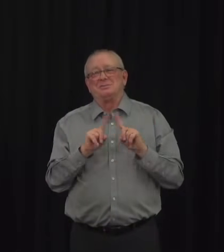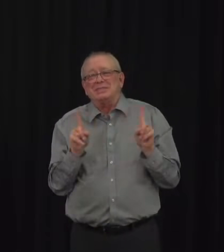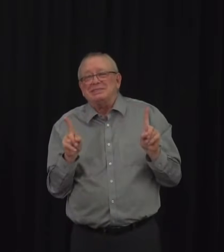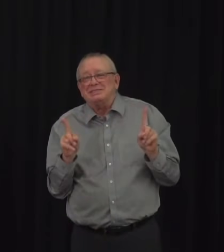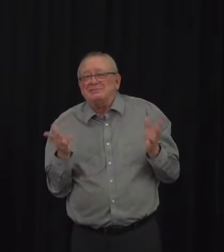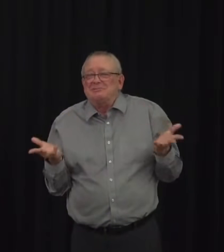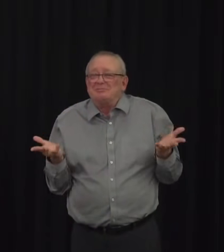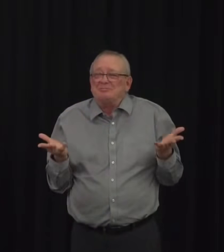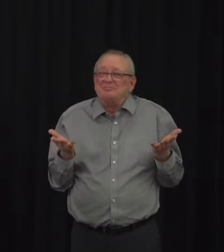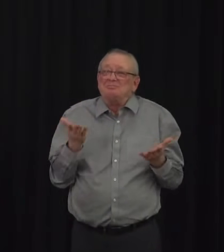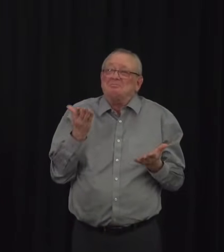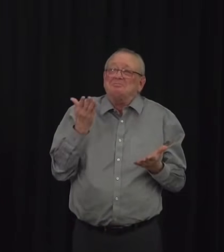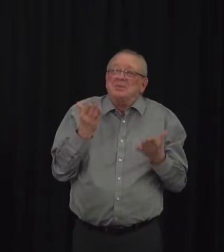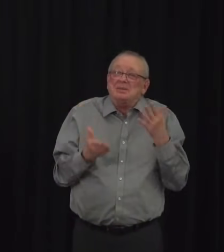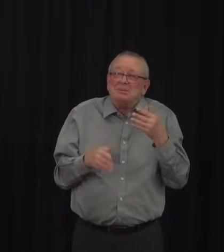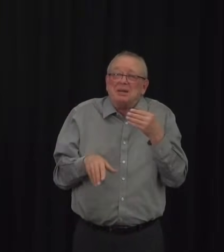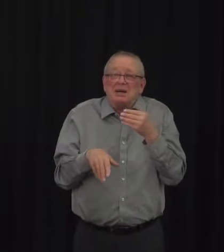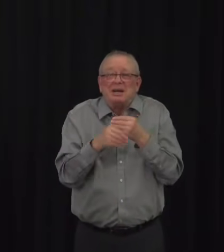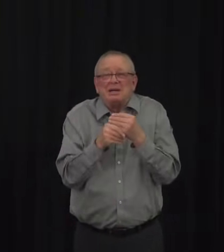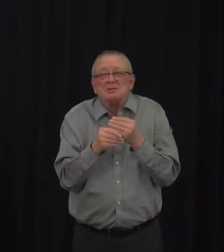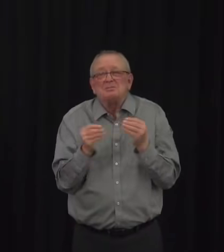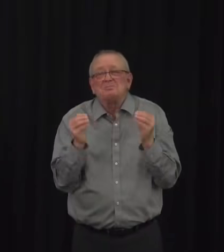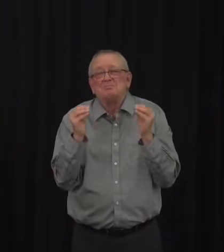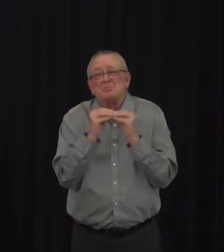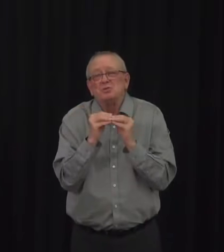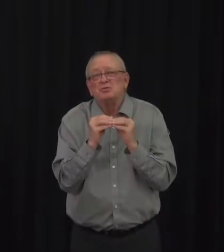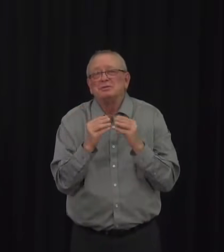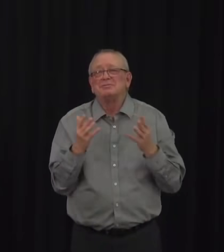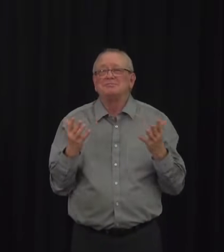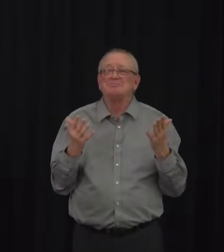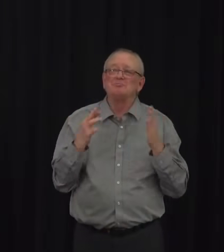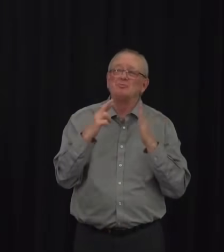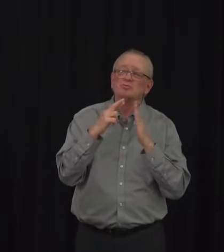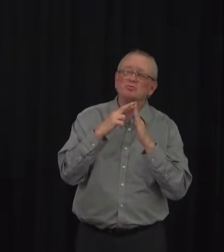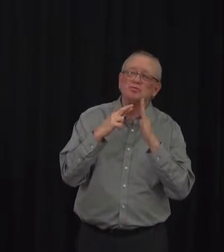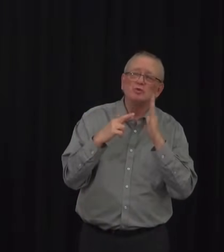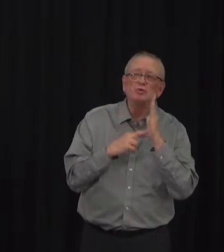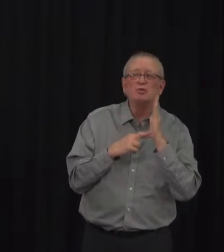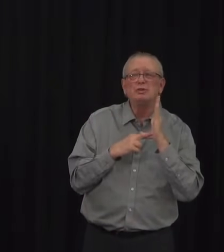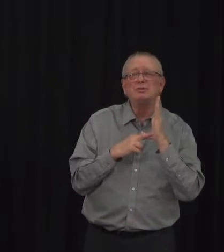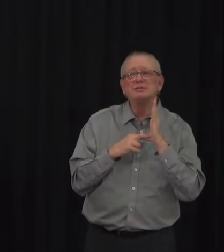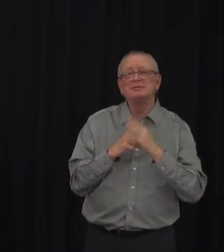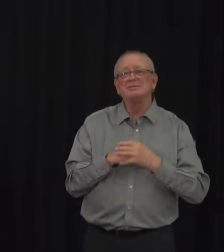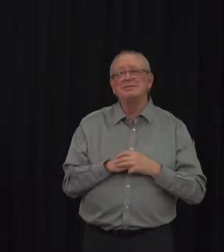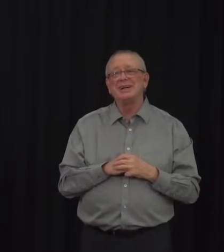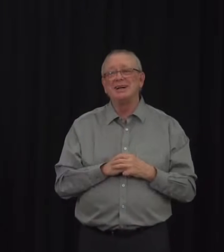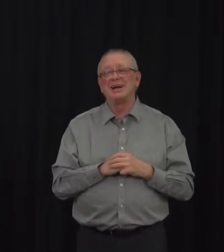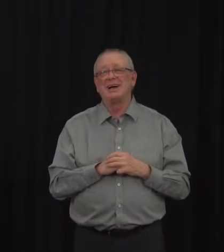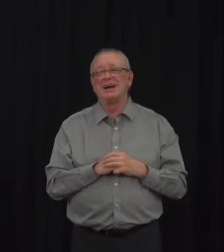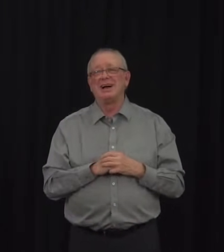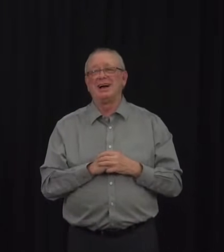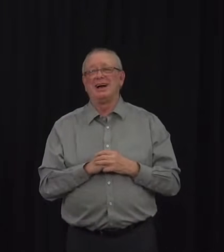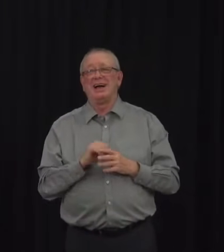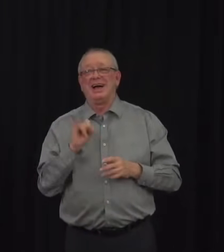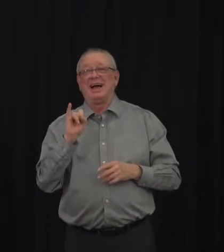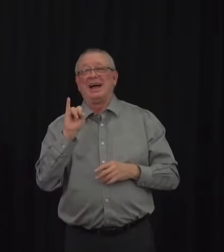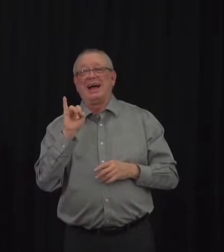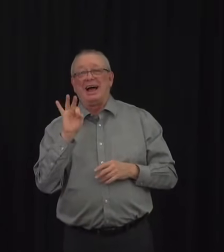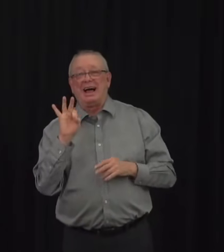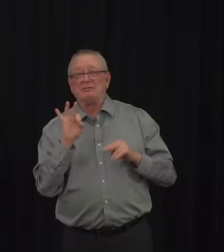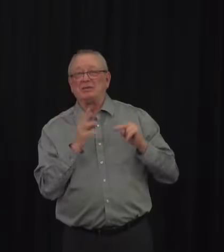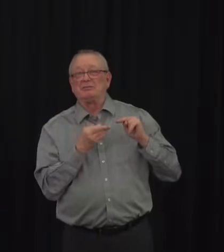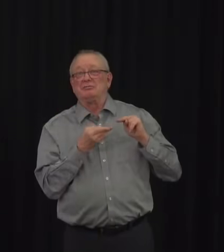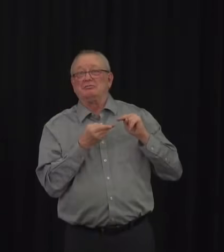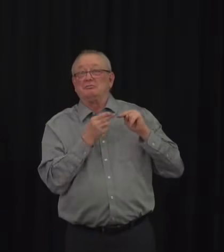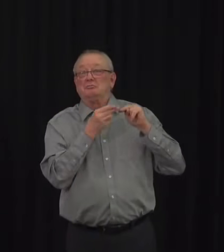put additional measures in place, whether or not we do start to see our numbers start to trend downwards, if we do start to see the